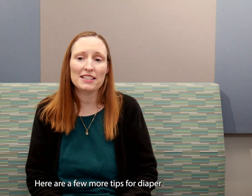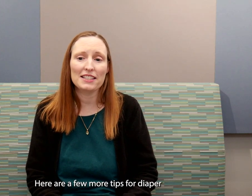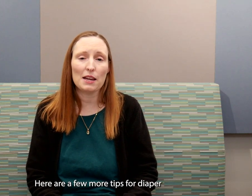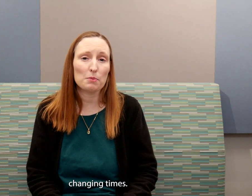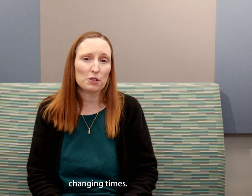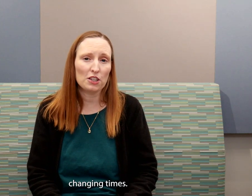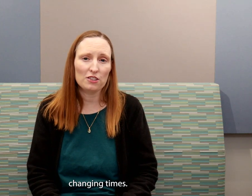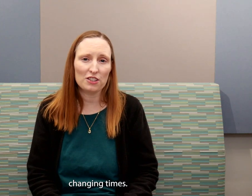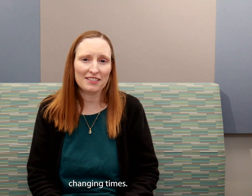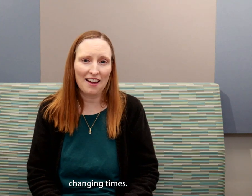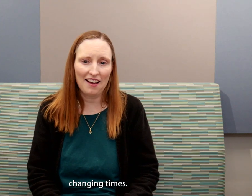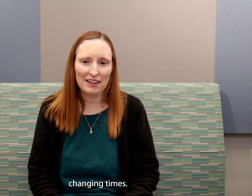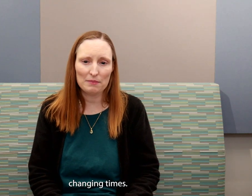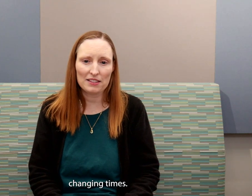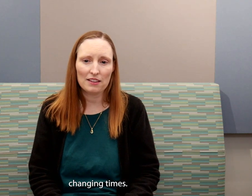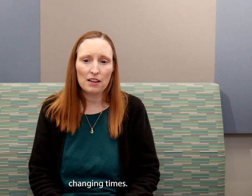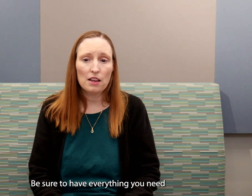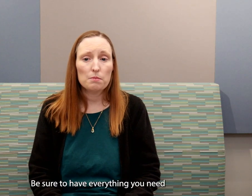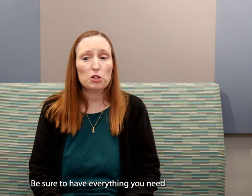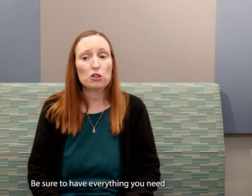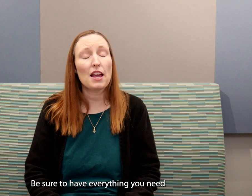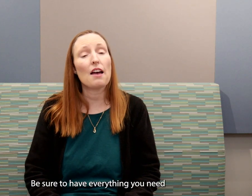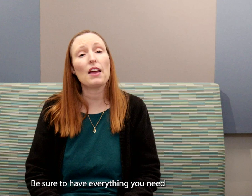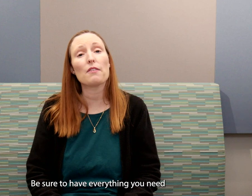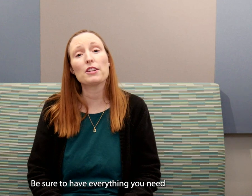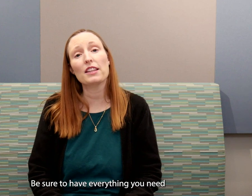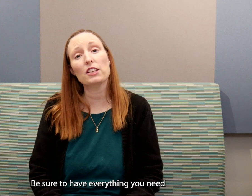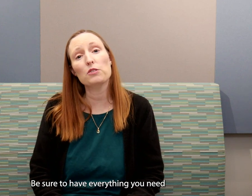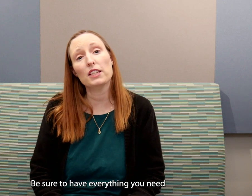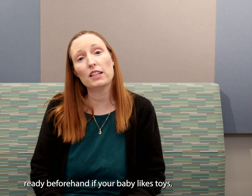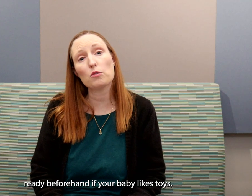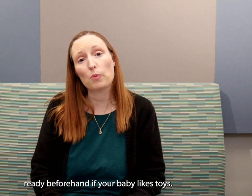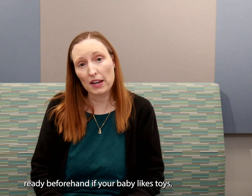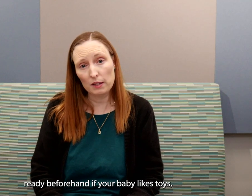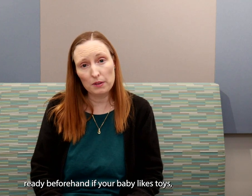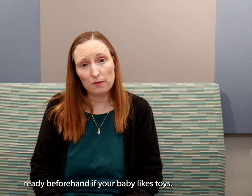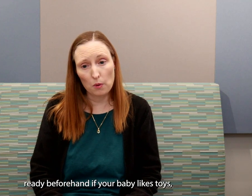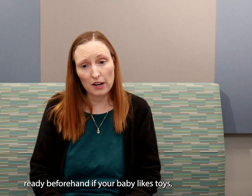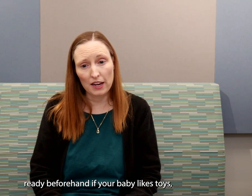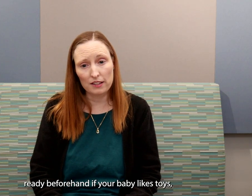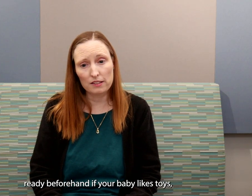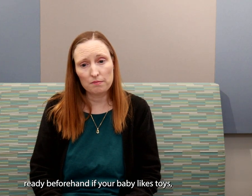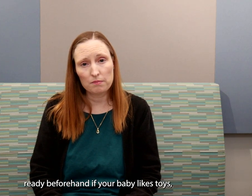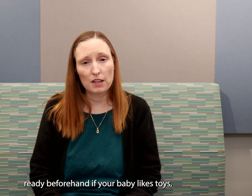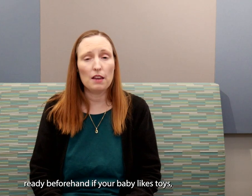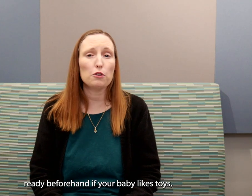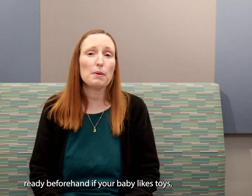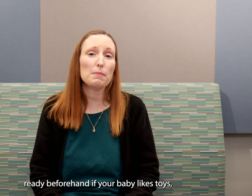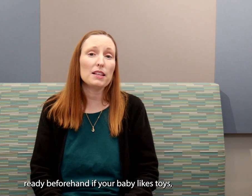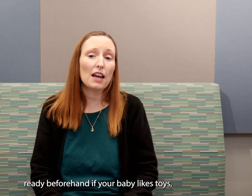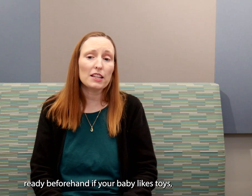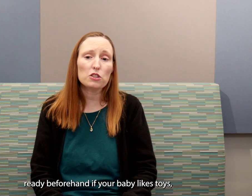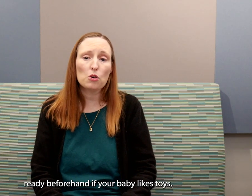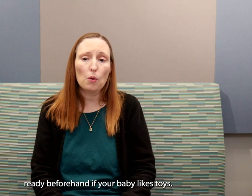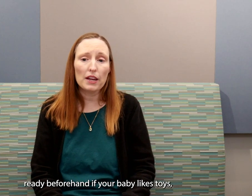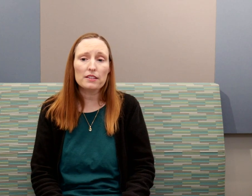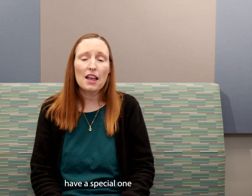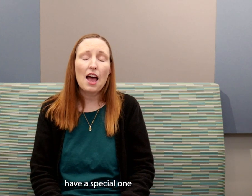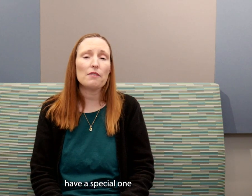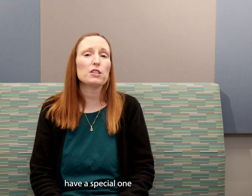diaper changing times. Be sure to have everything you need ready beforehand. If your baby likes toys, have a